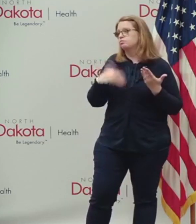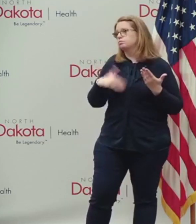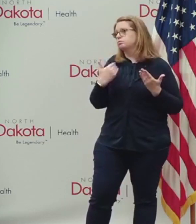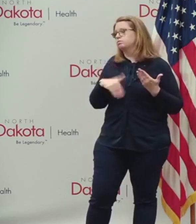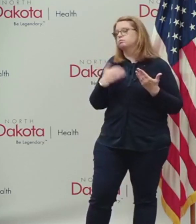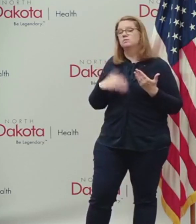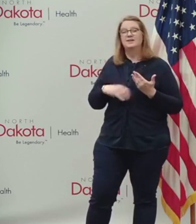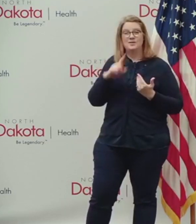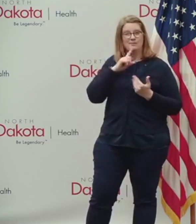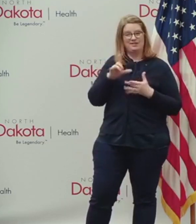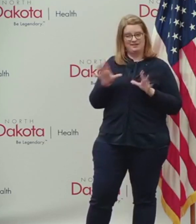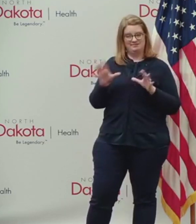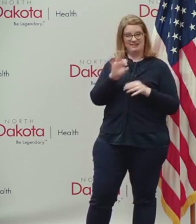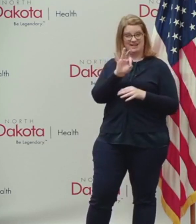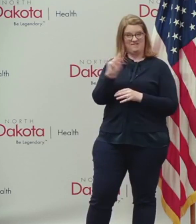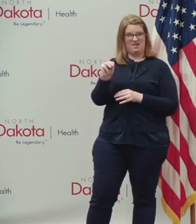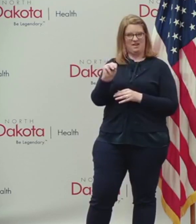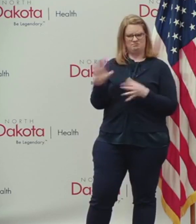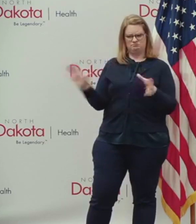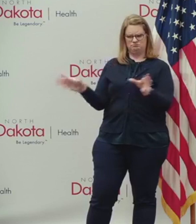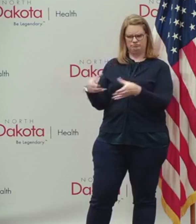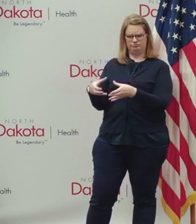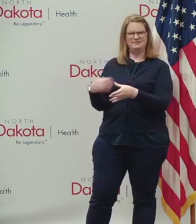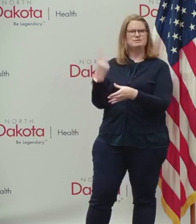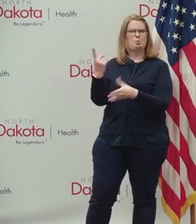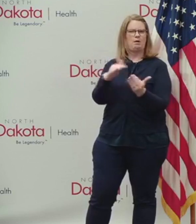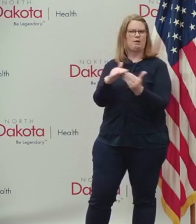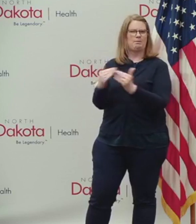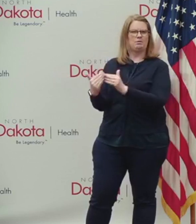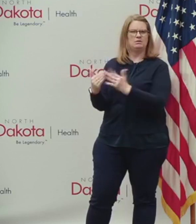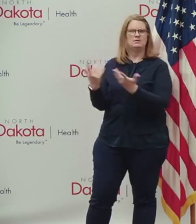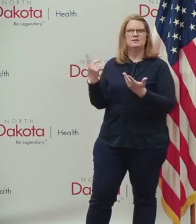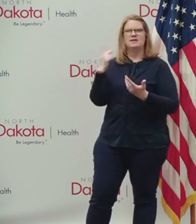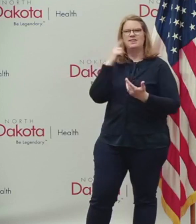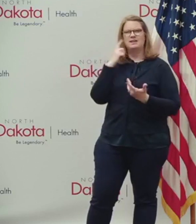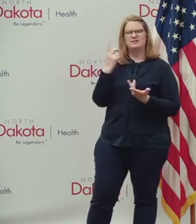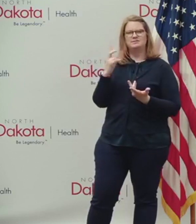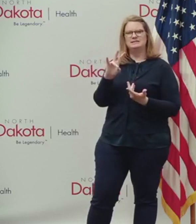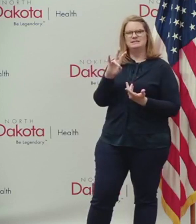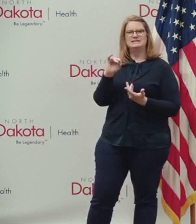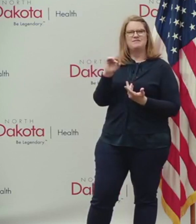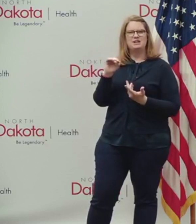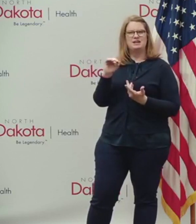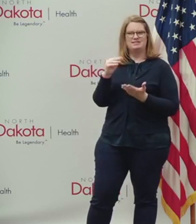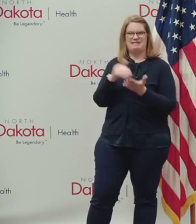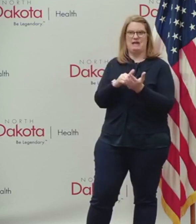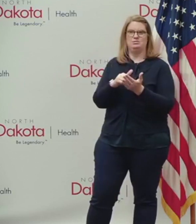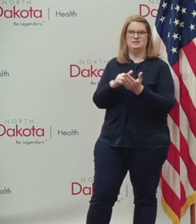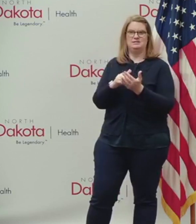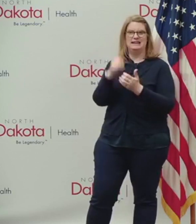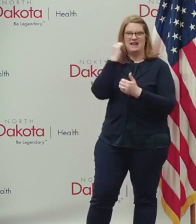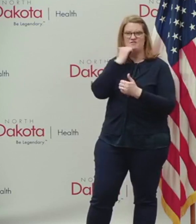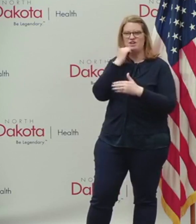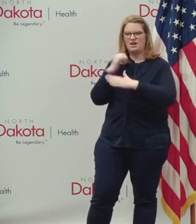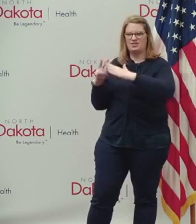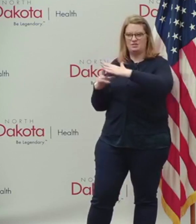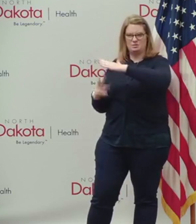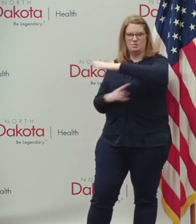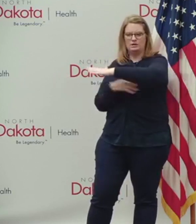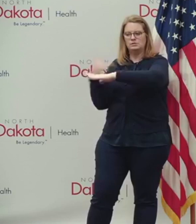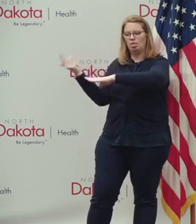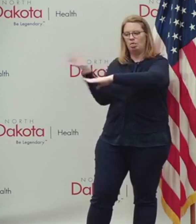community with I think 70,000 or more bridge crossings going back and forth between those two communities every